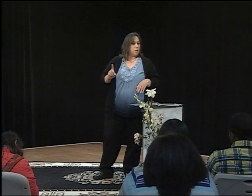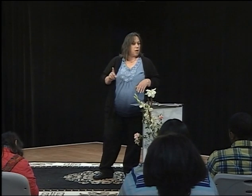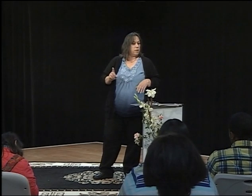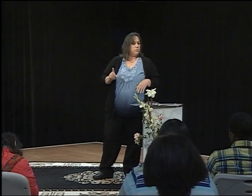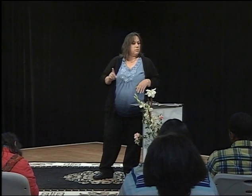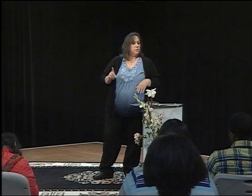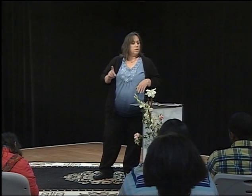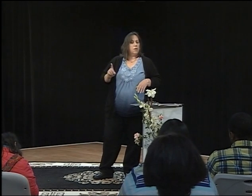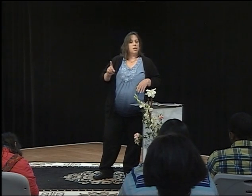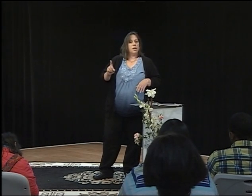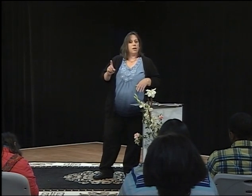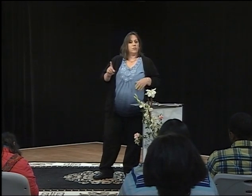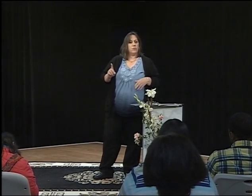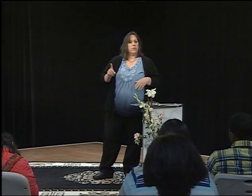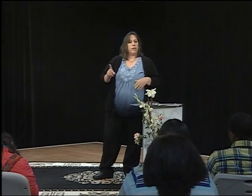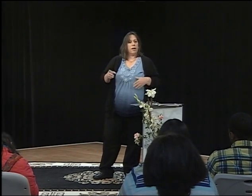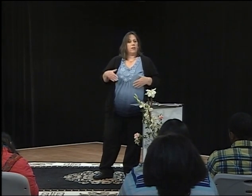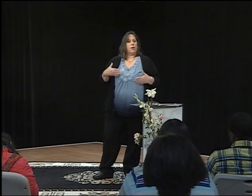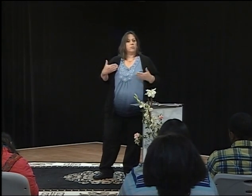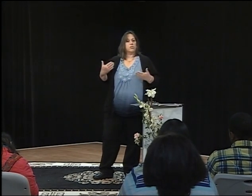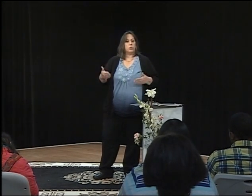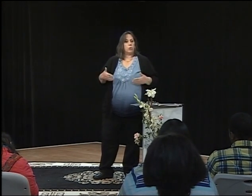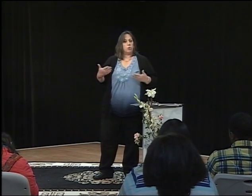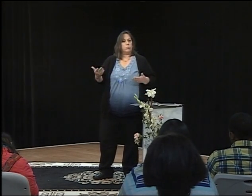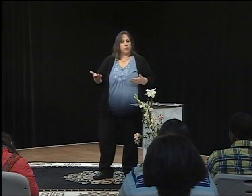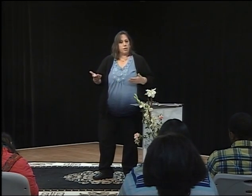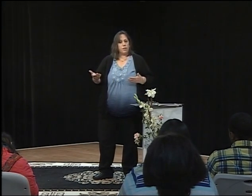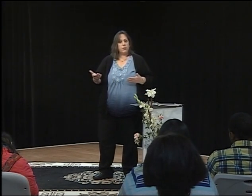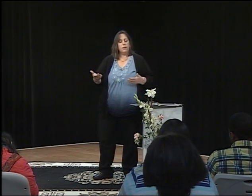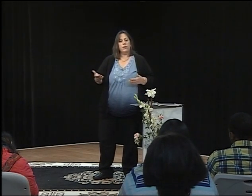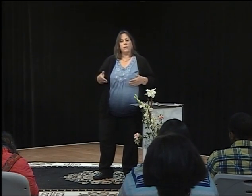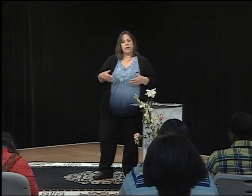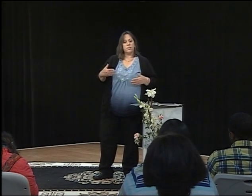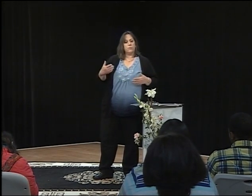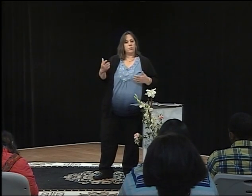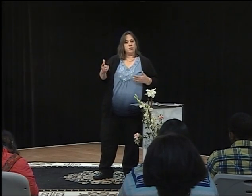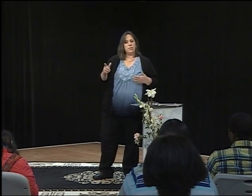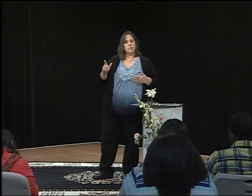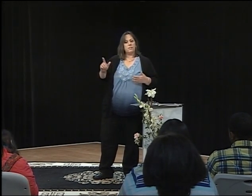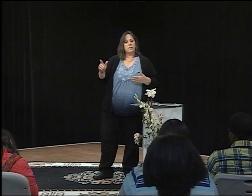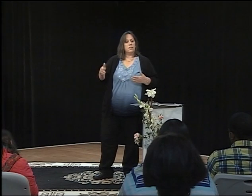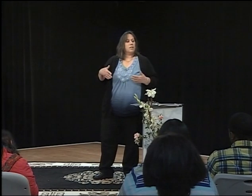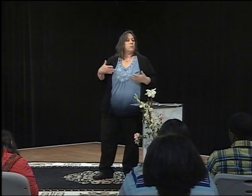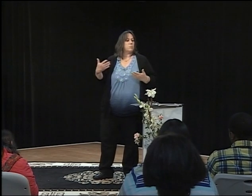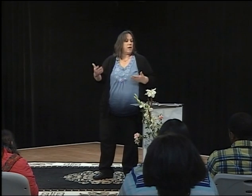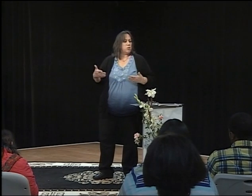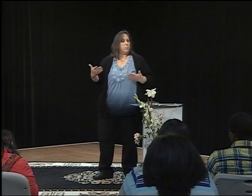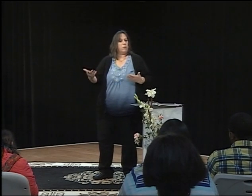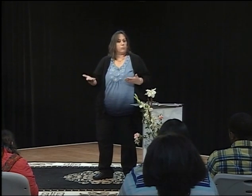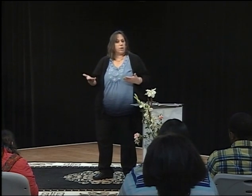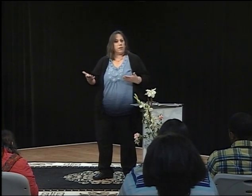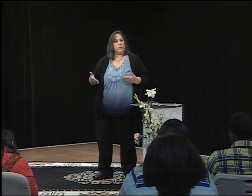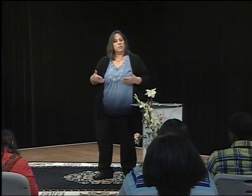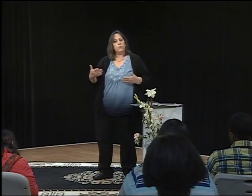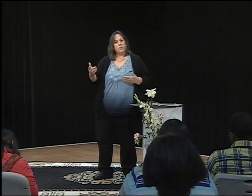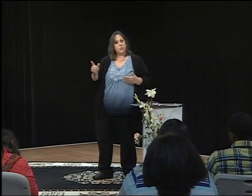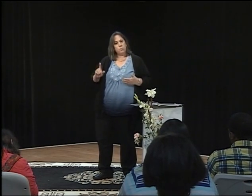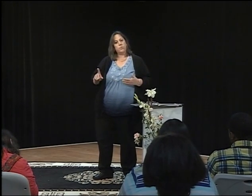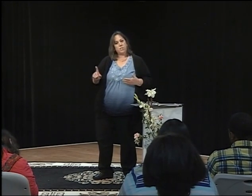sign, and during that, I would slowly breathe. And as we did it, he was matching my breathing to the